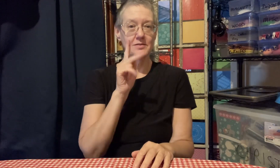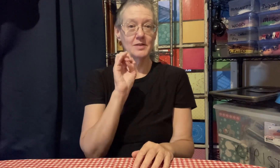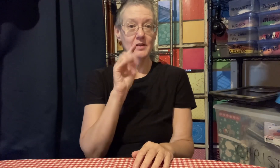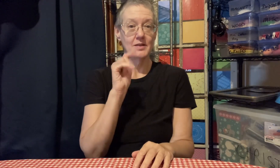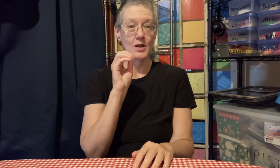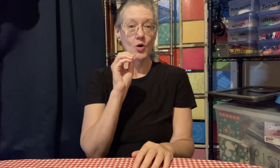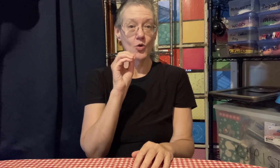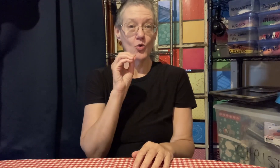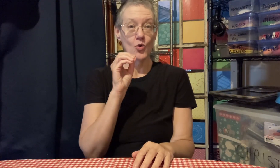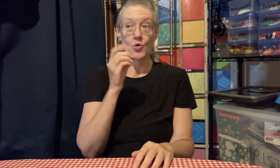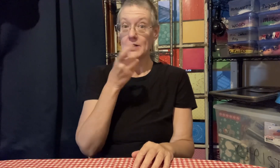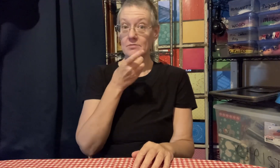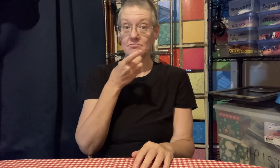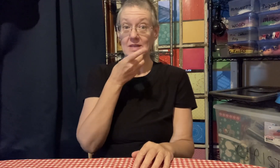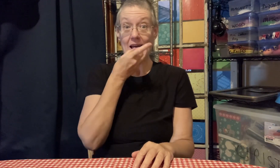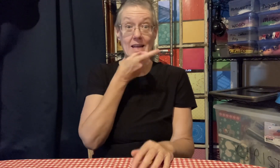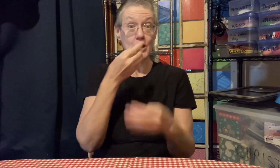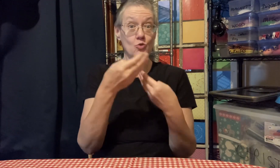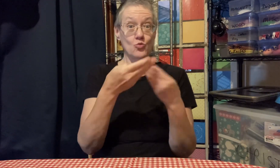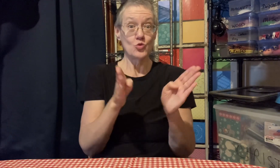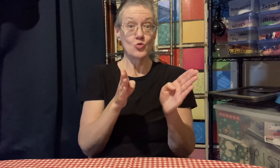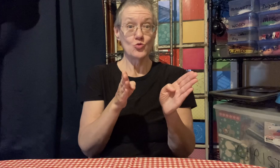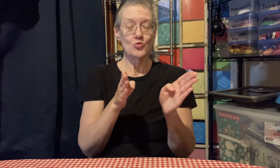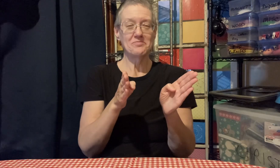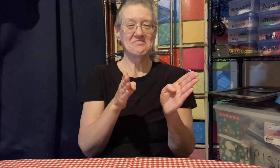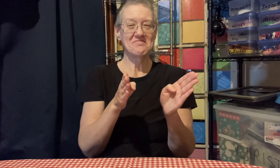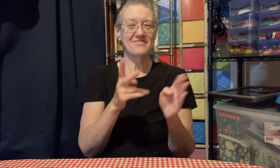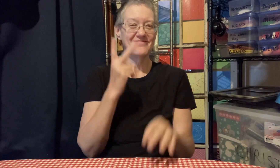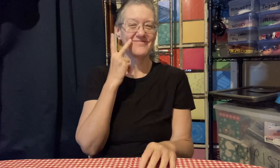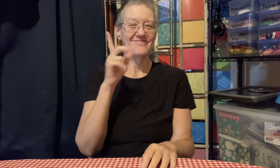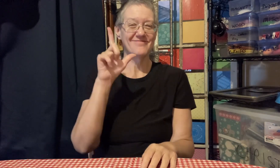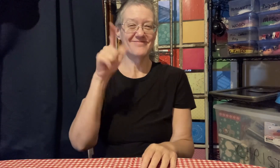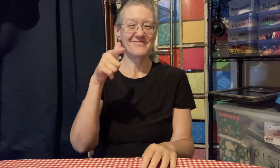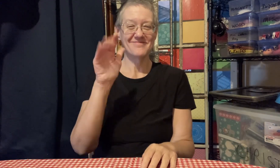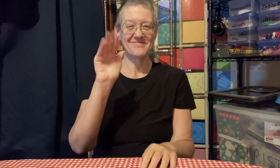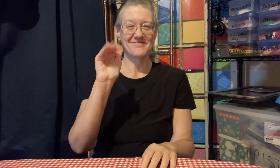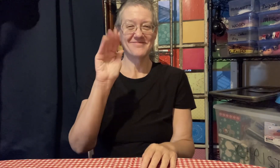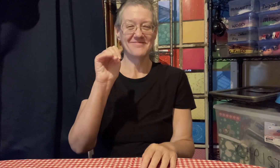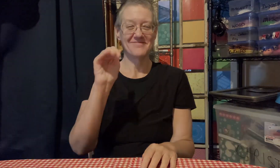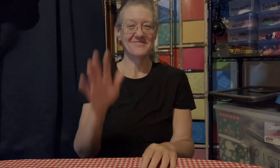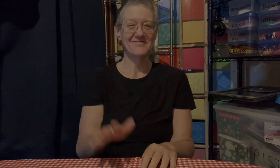keto dining room. See you later. Bye-bye.